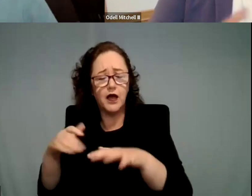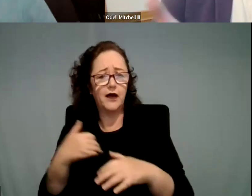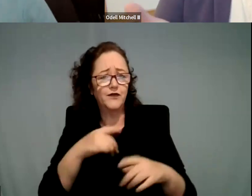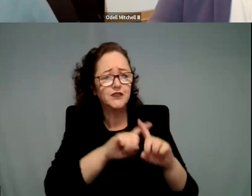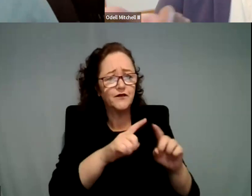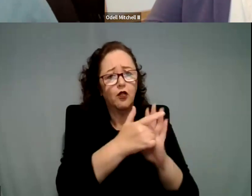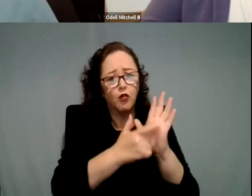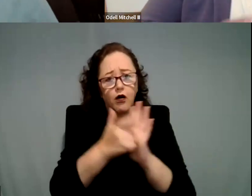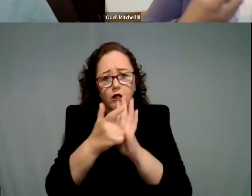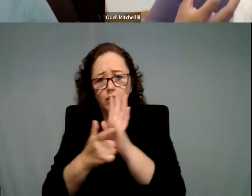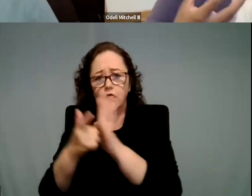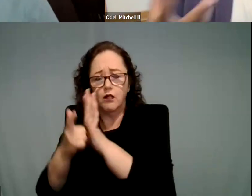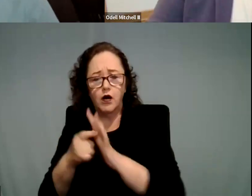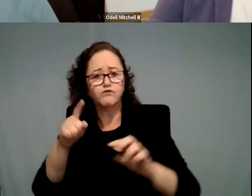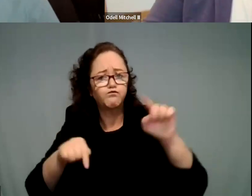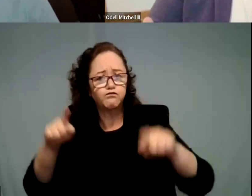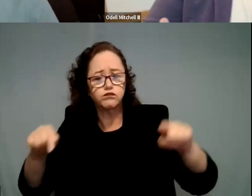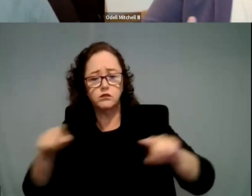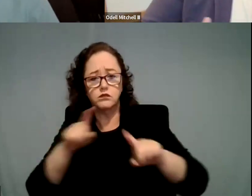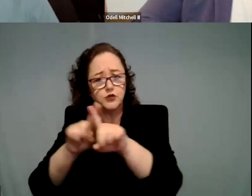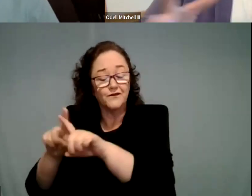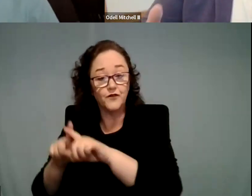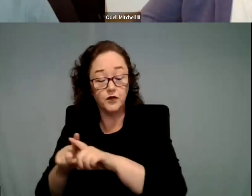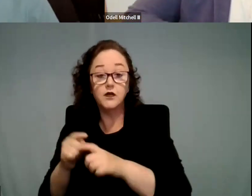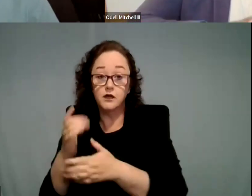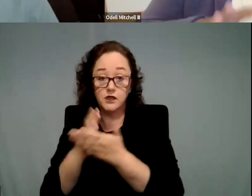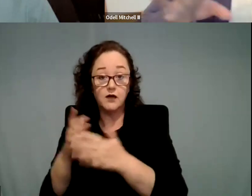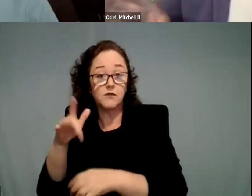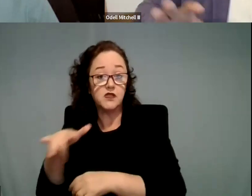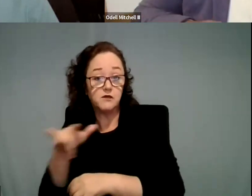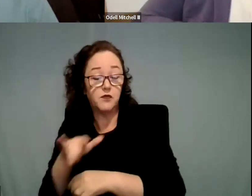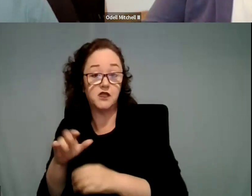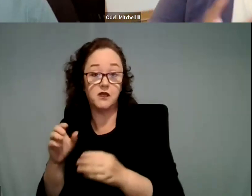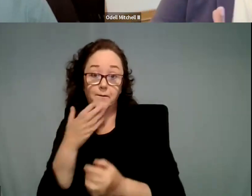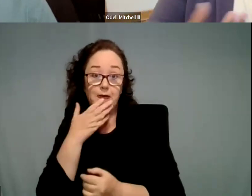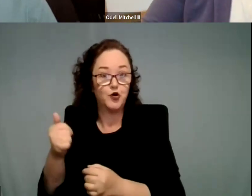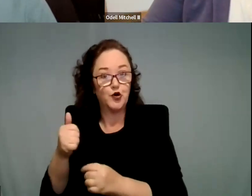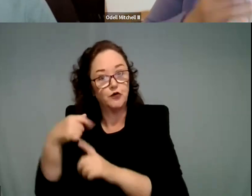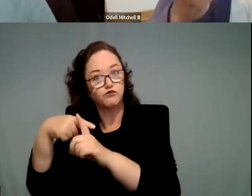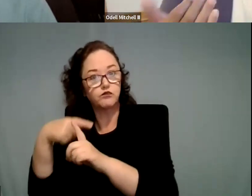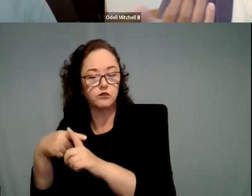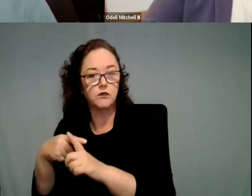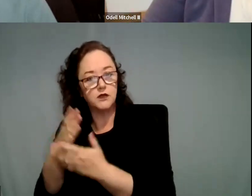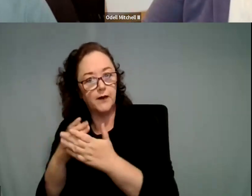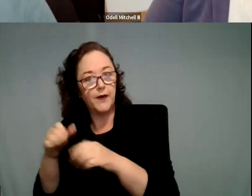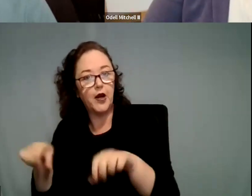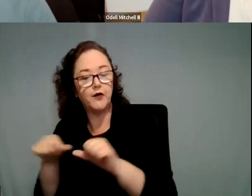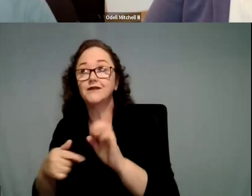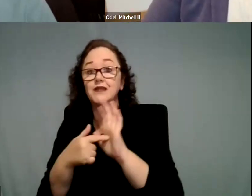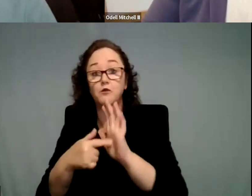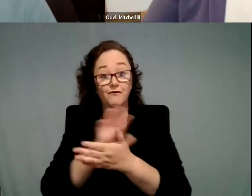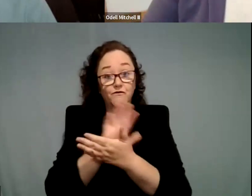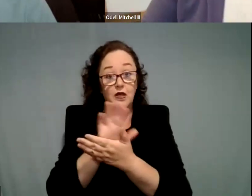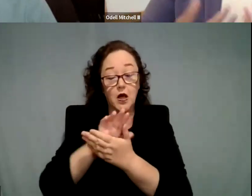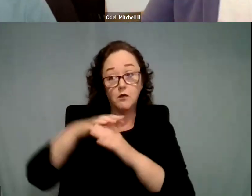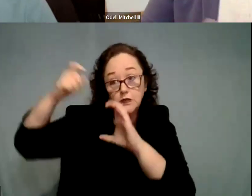different spaces become more advantageous for certain things. You know, you film in different areas because some of the laws that are local to the